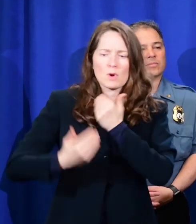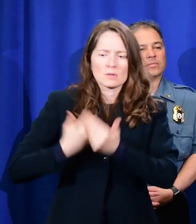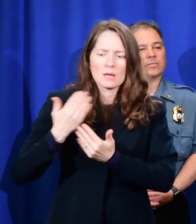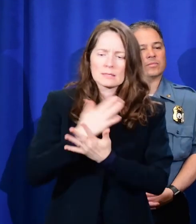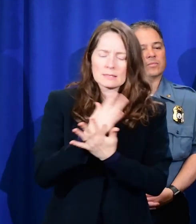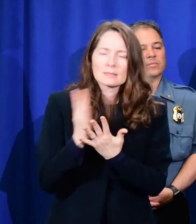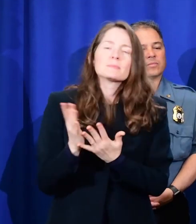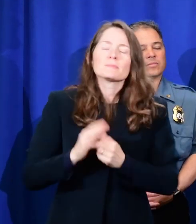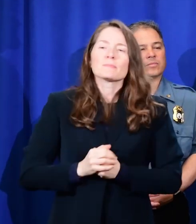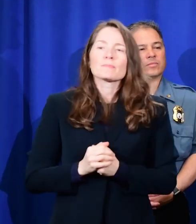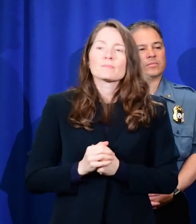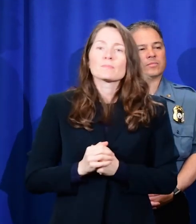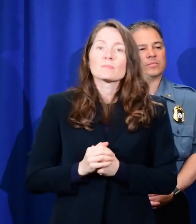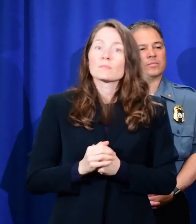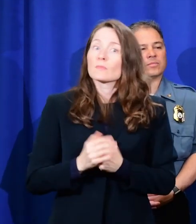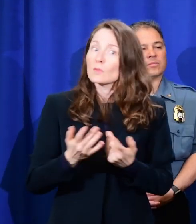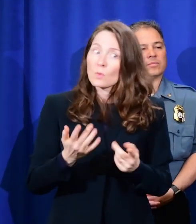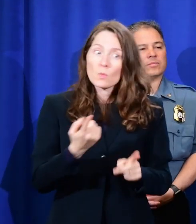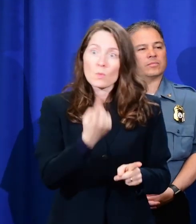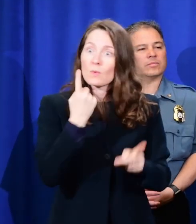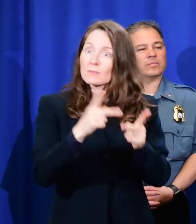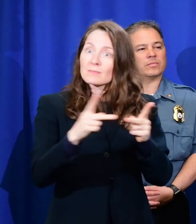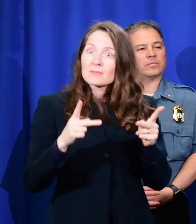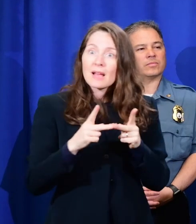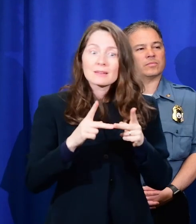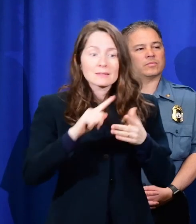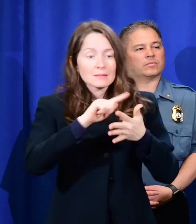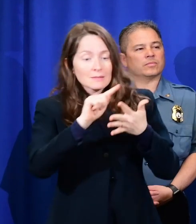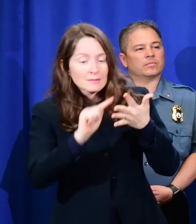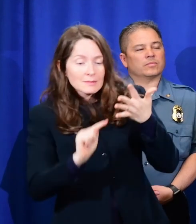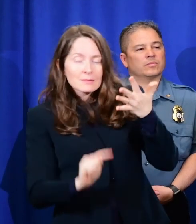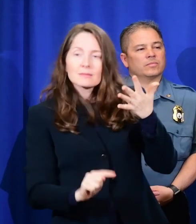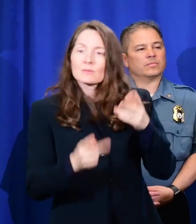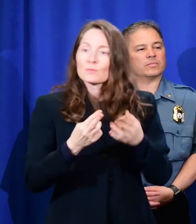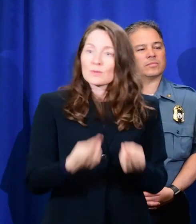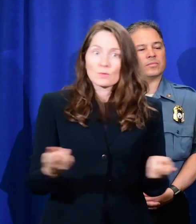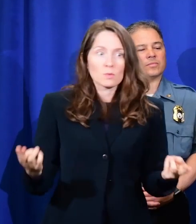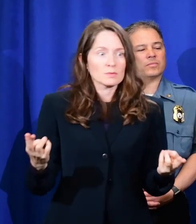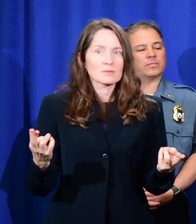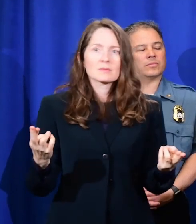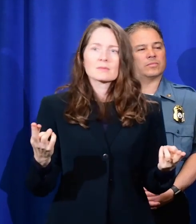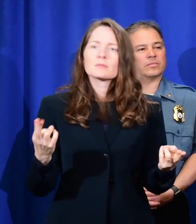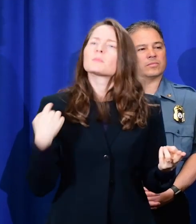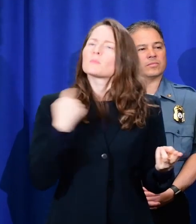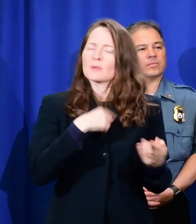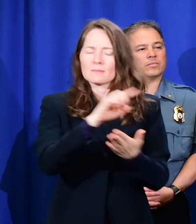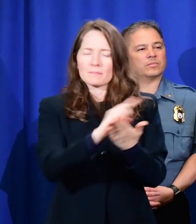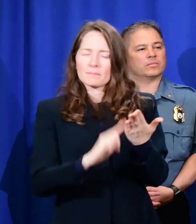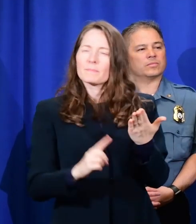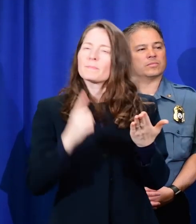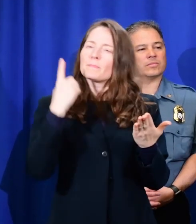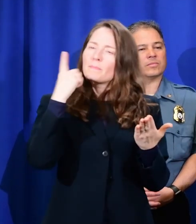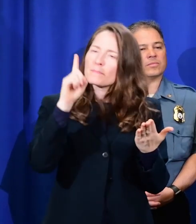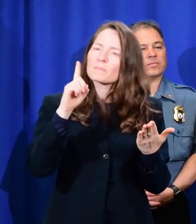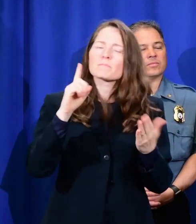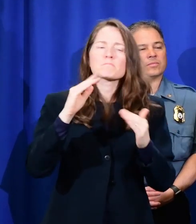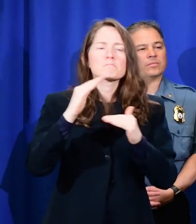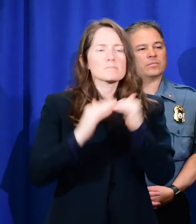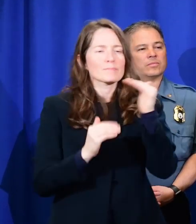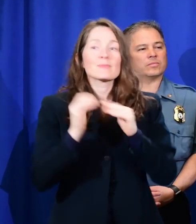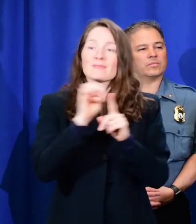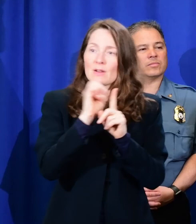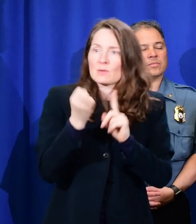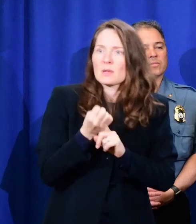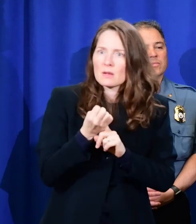these resources in the same place in a facility that is specifically designed to be child-friendly helps reduce the number of times that